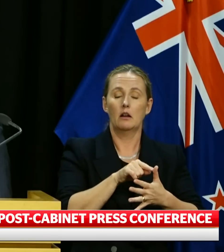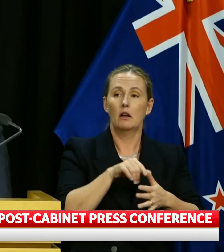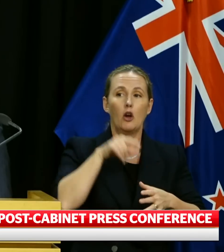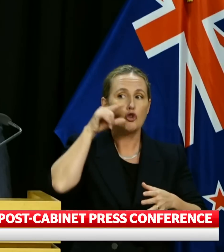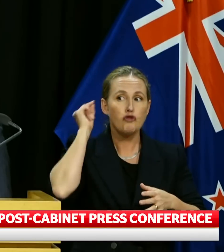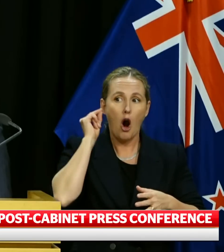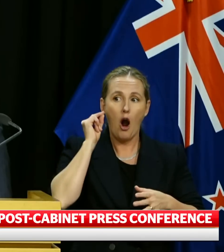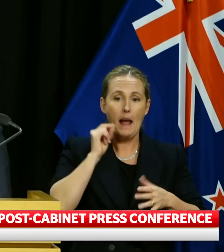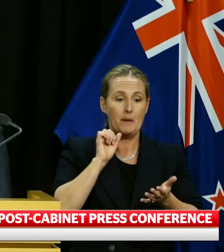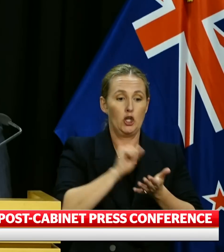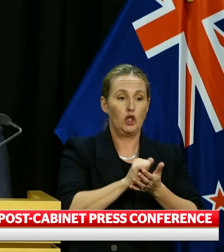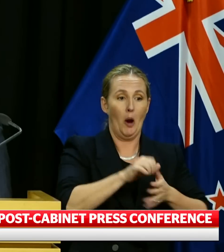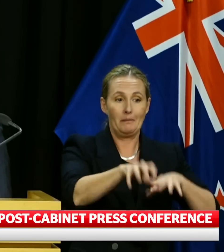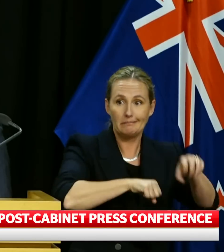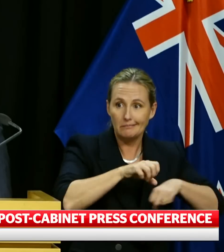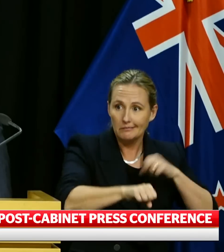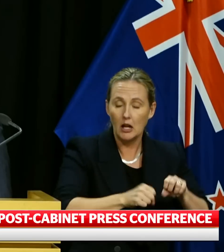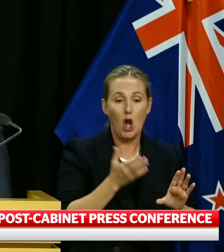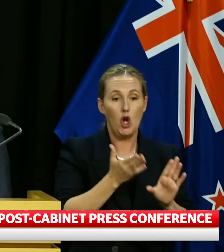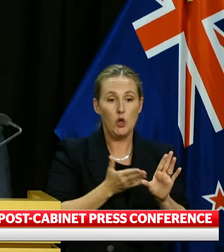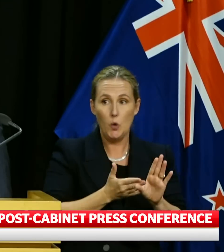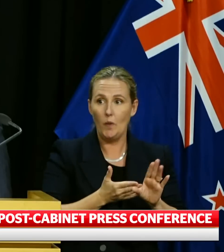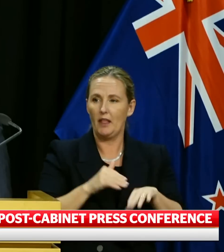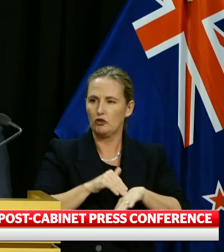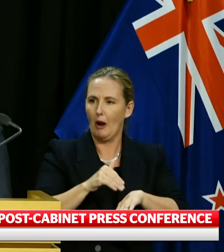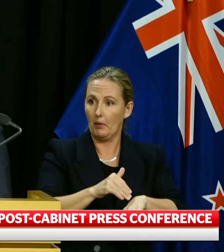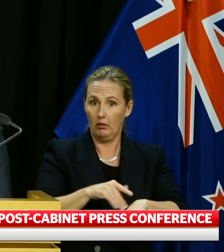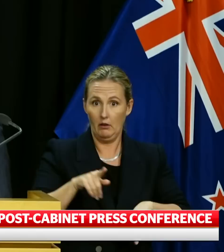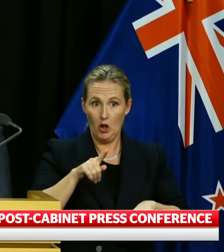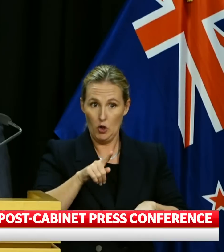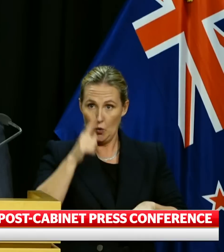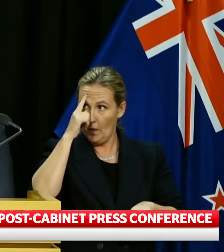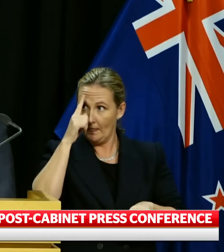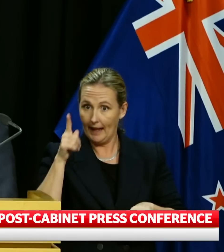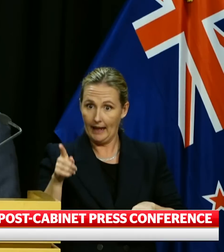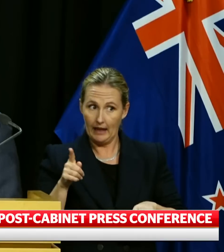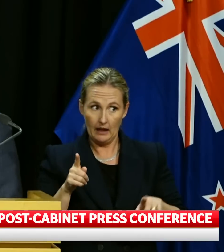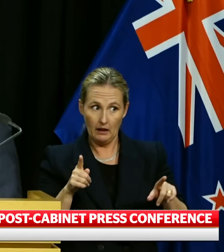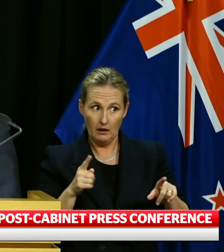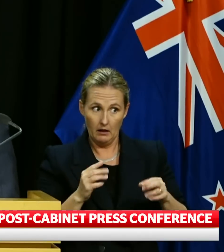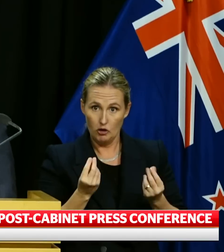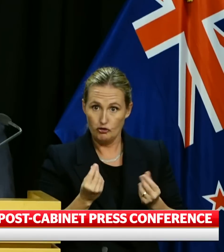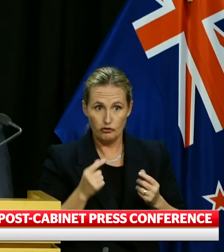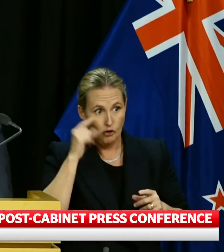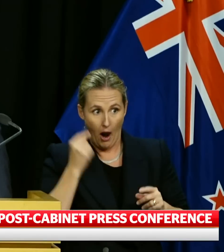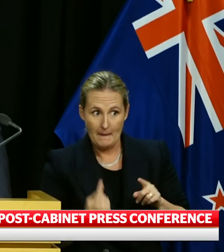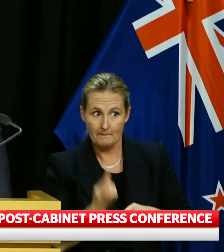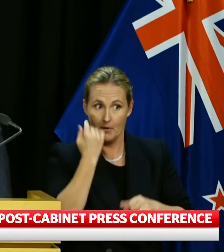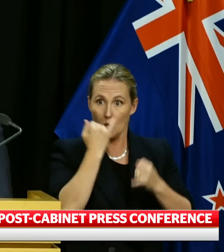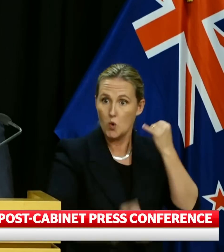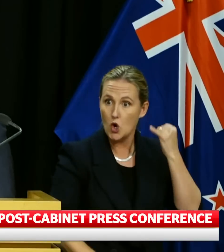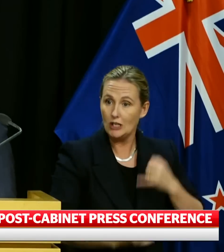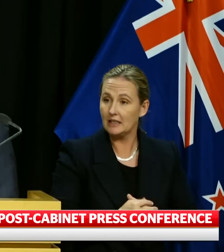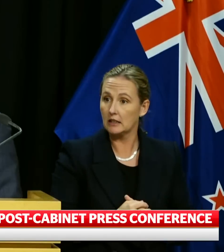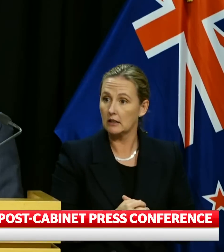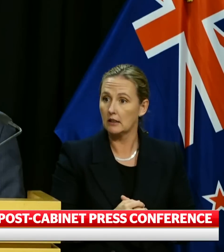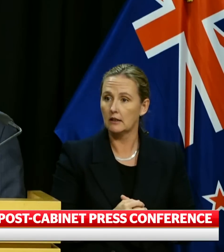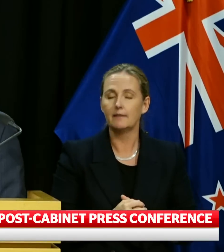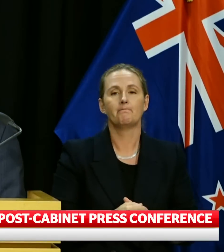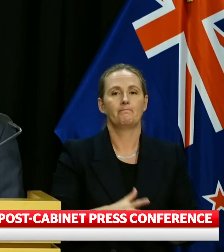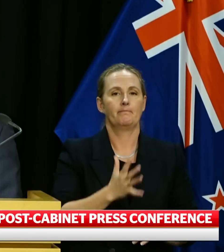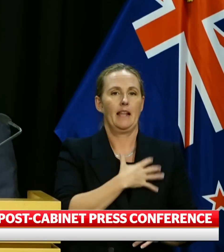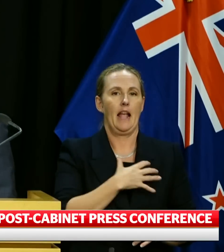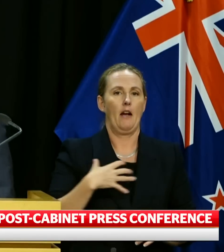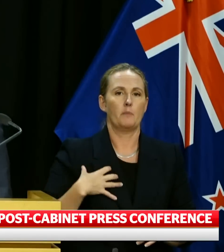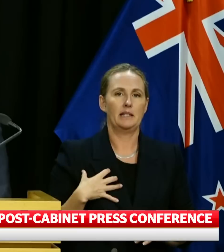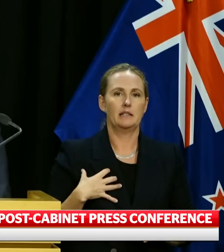police minister says there's not enough time to introduce any more legislation. Would you agree with that? The government, I can tell you the government's